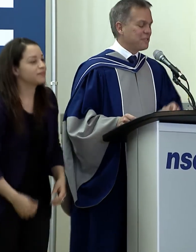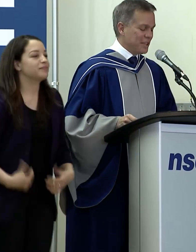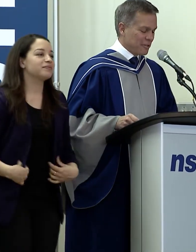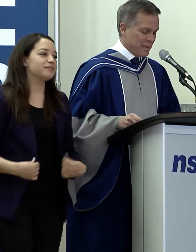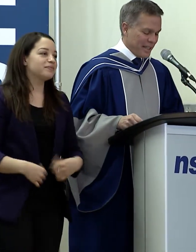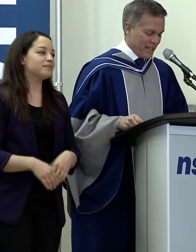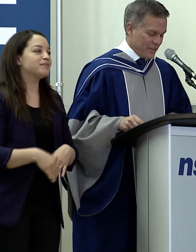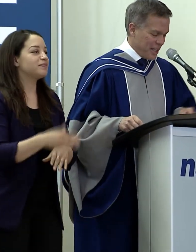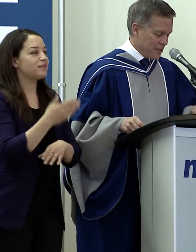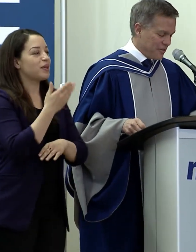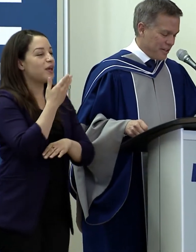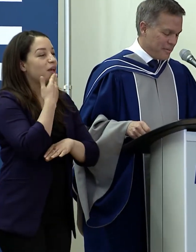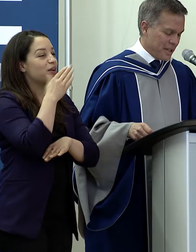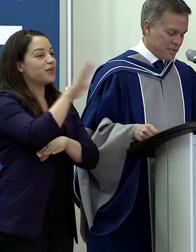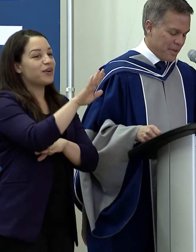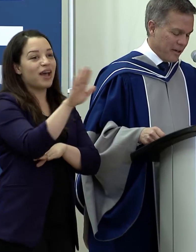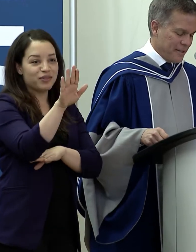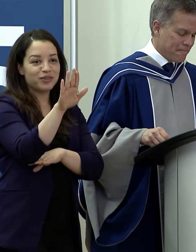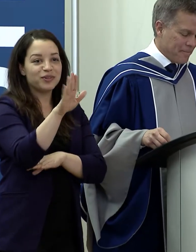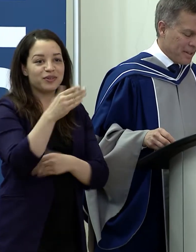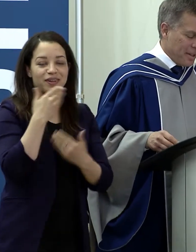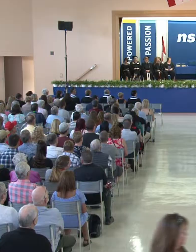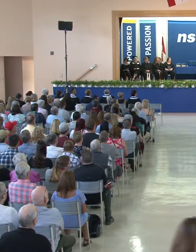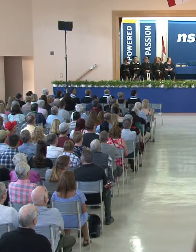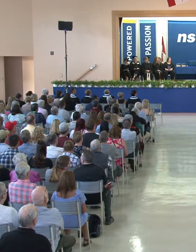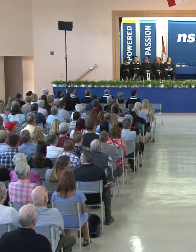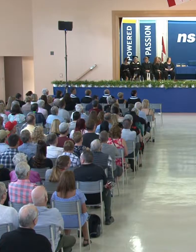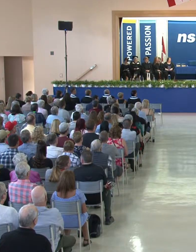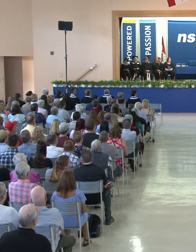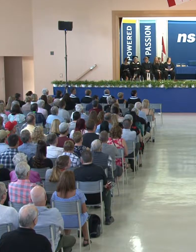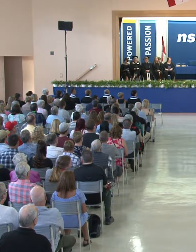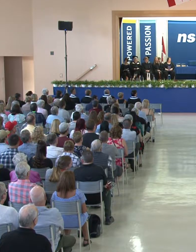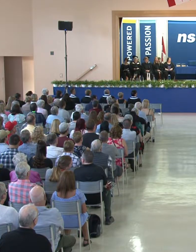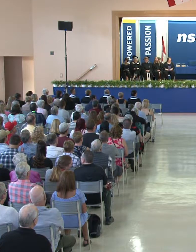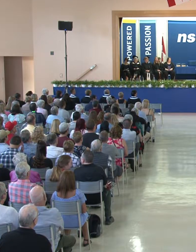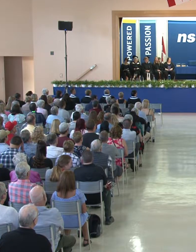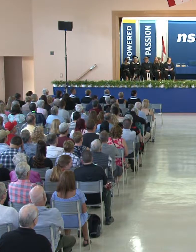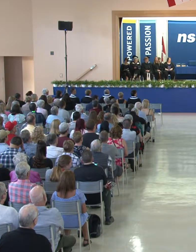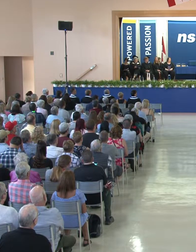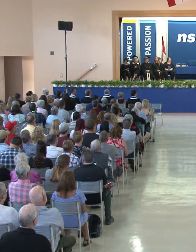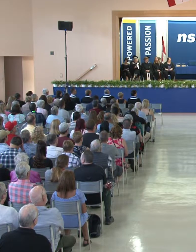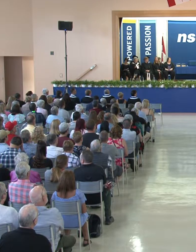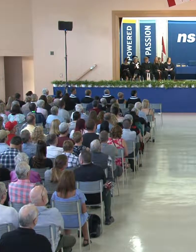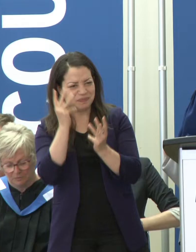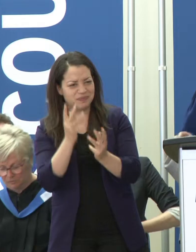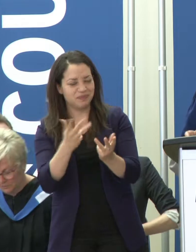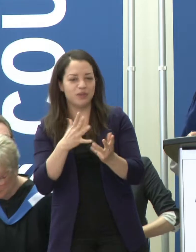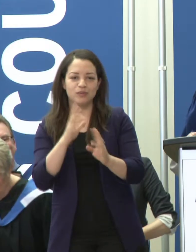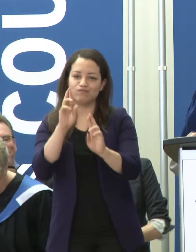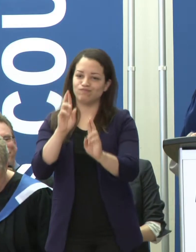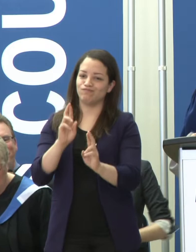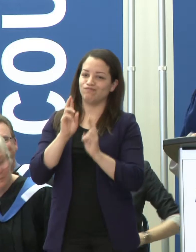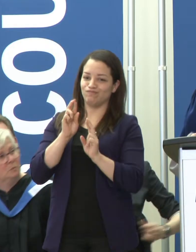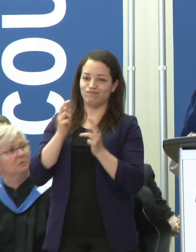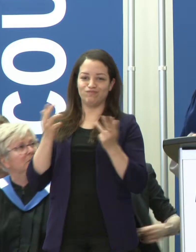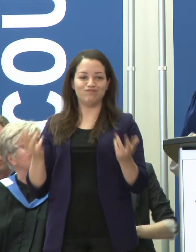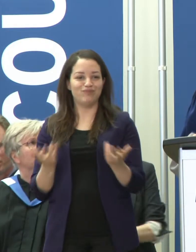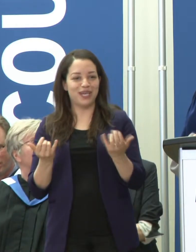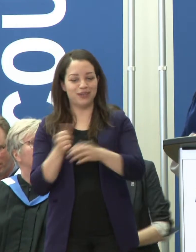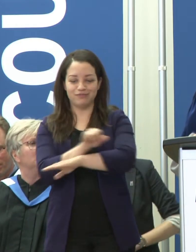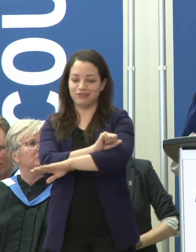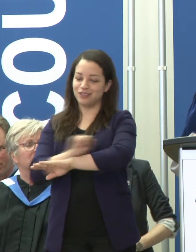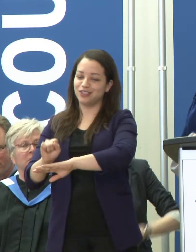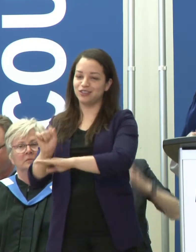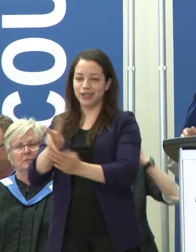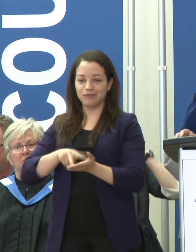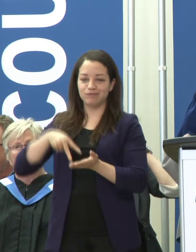Good afternoon, everybody, and thank you very much, Mary. Graduates, I have to tell you, it's such an honor for me to be standing on this stage this